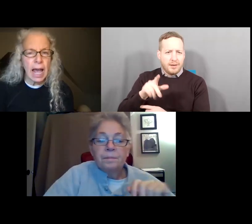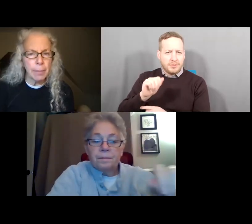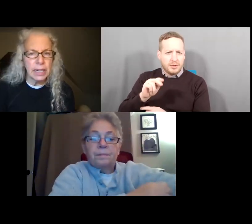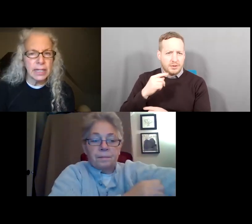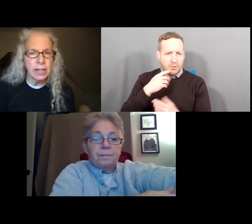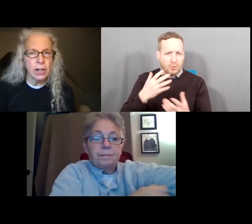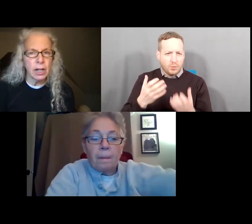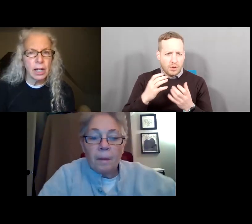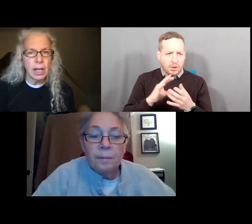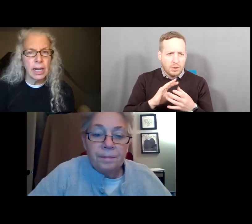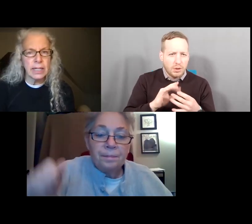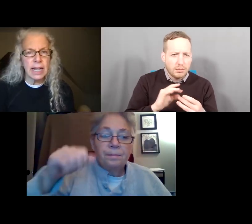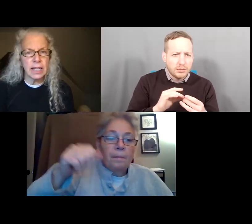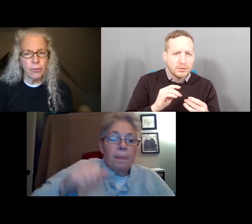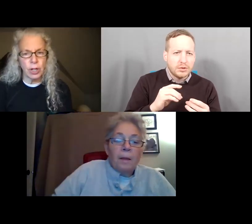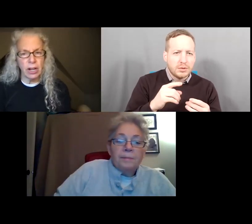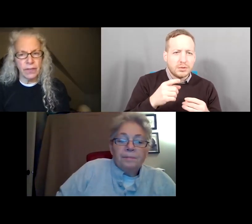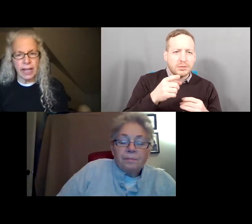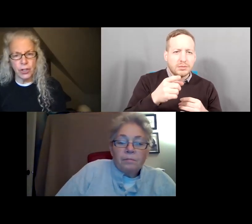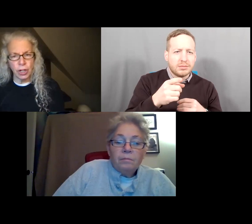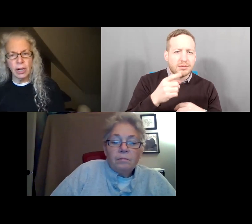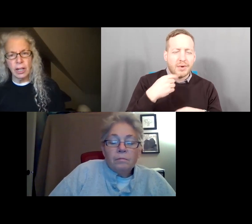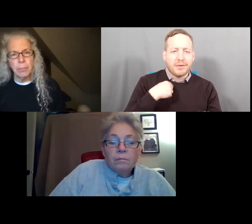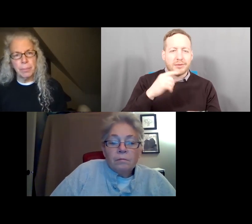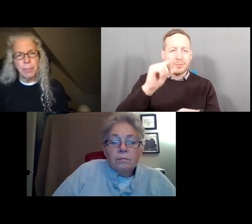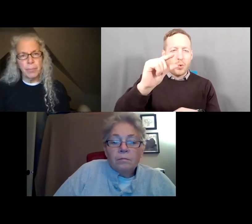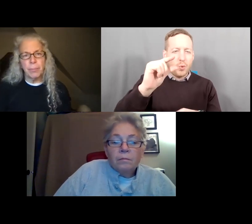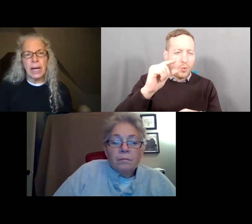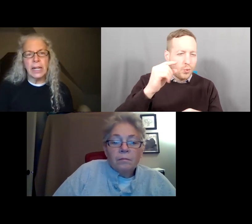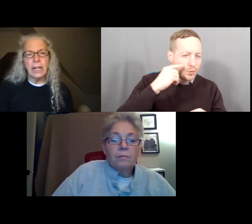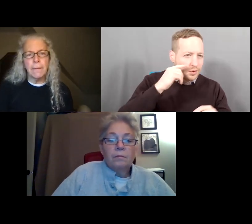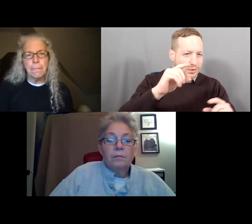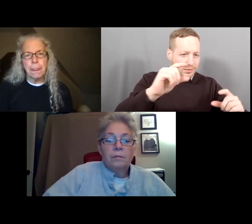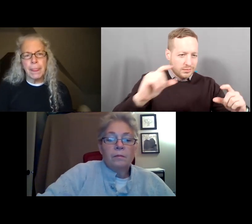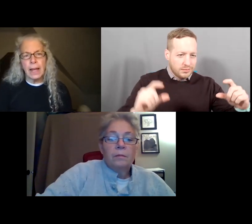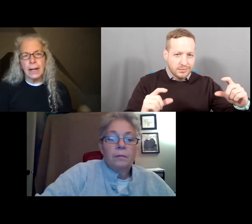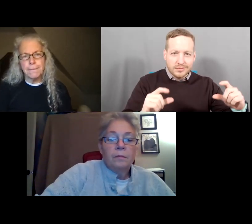Bonnie Kaplan is here and is asking for a clarification. Bonnie,